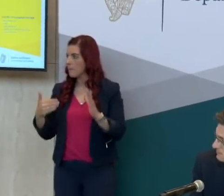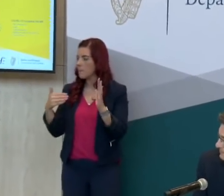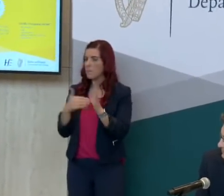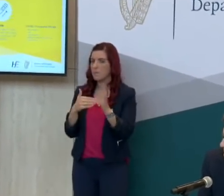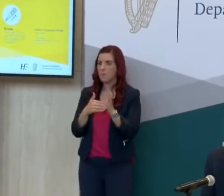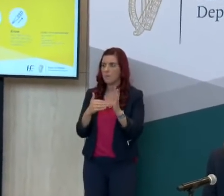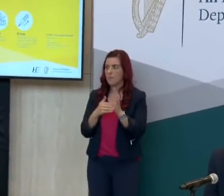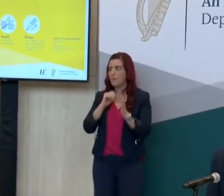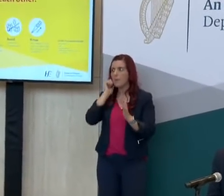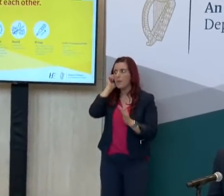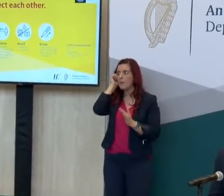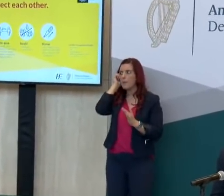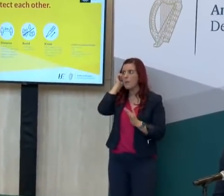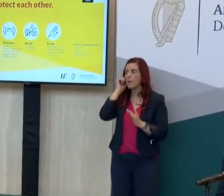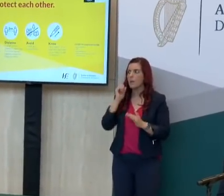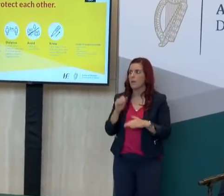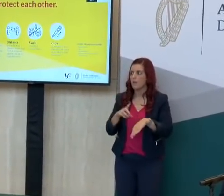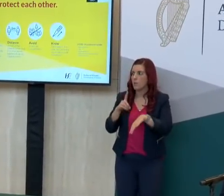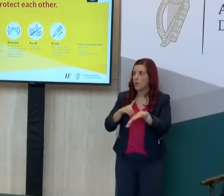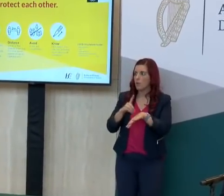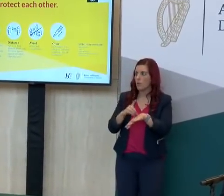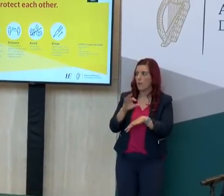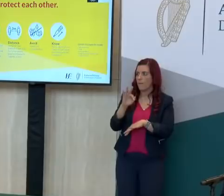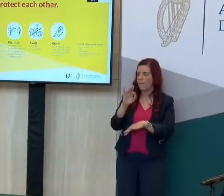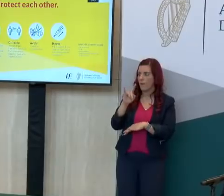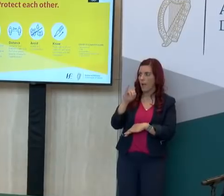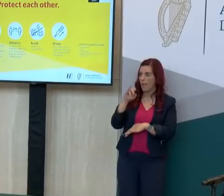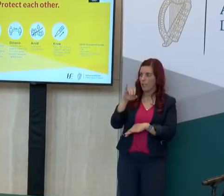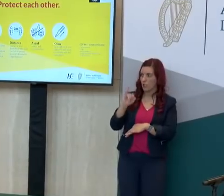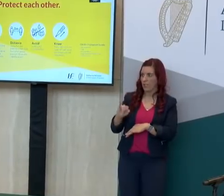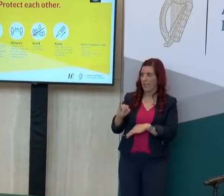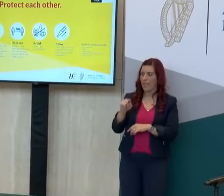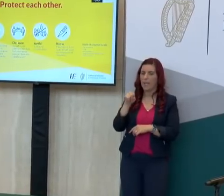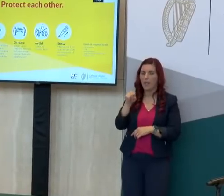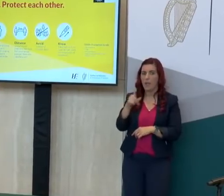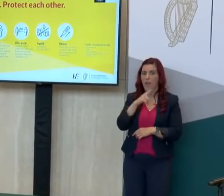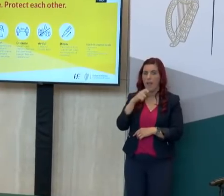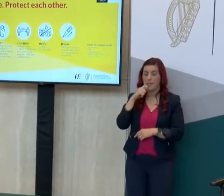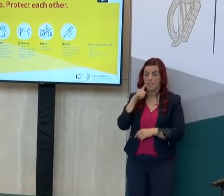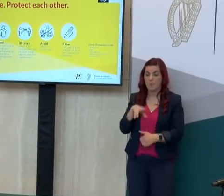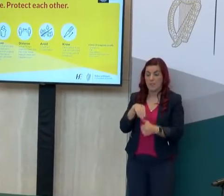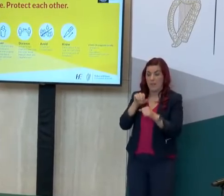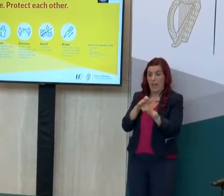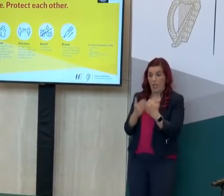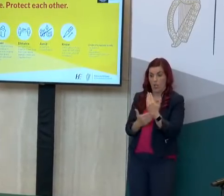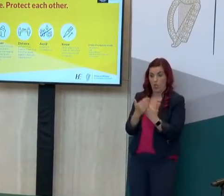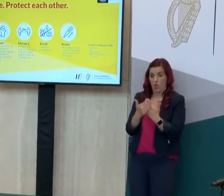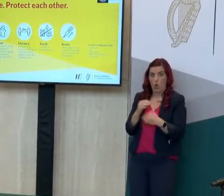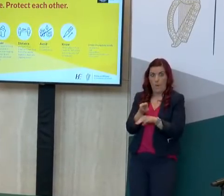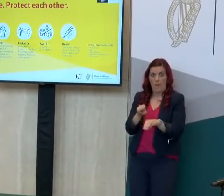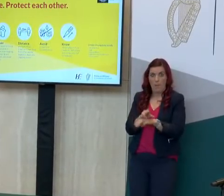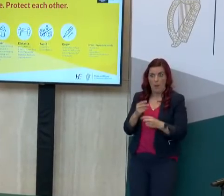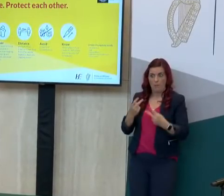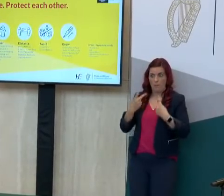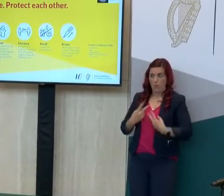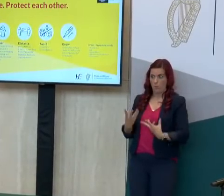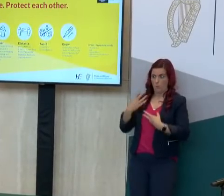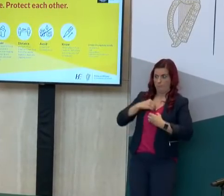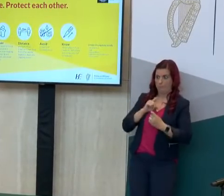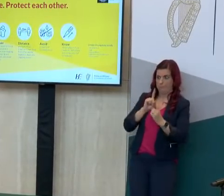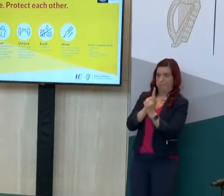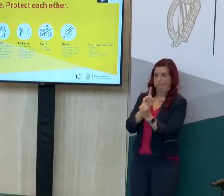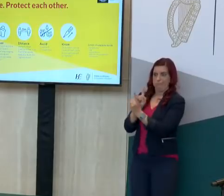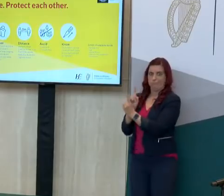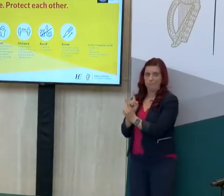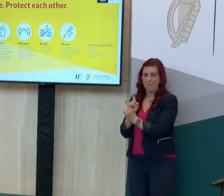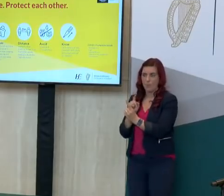US, has added to that there is a sense among some younger people that they're invulnerable to this, and while some